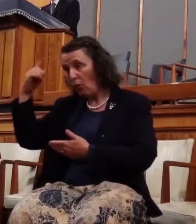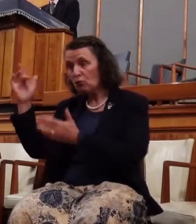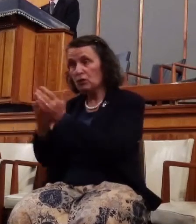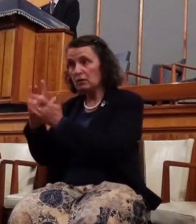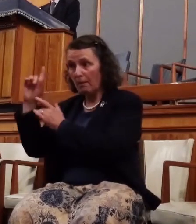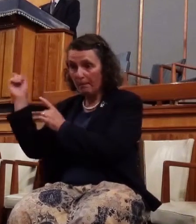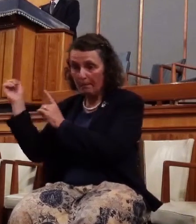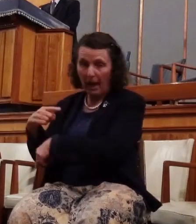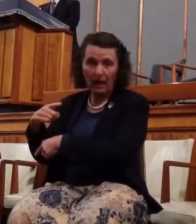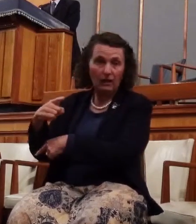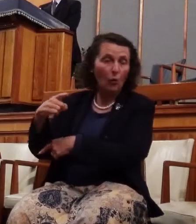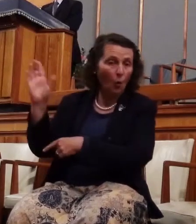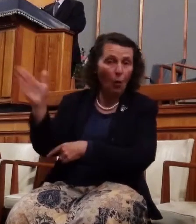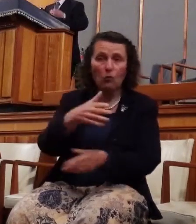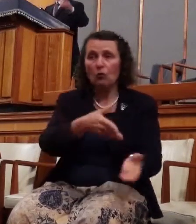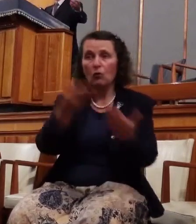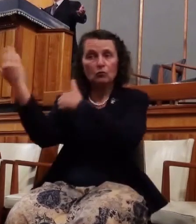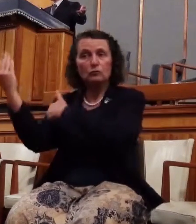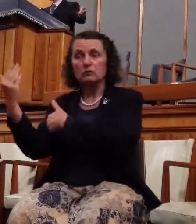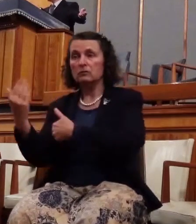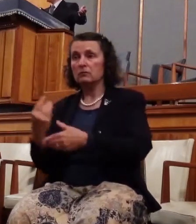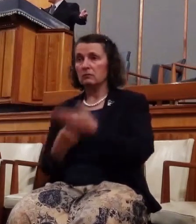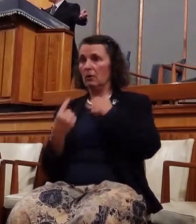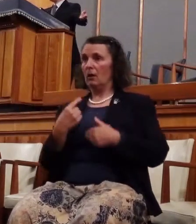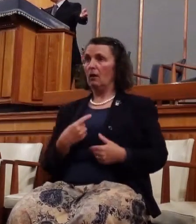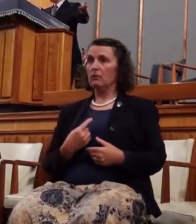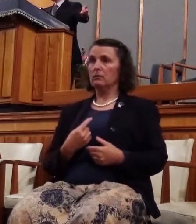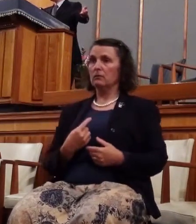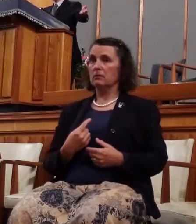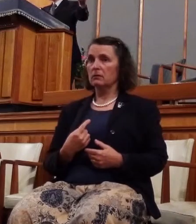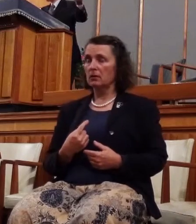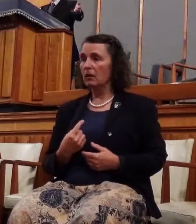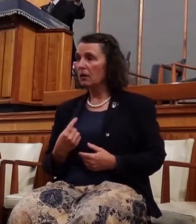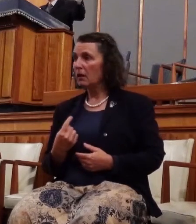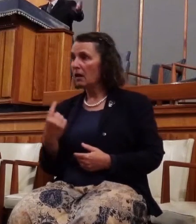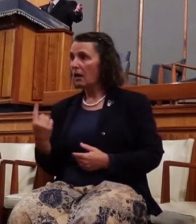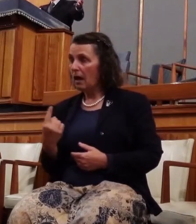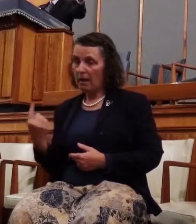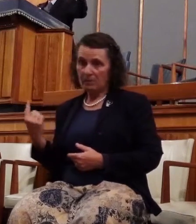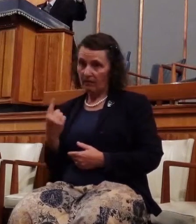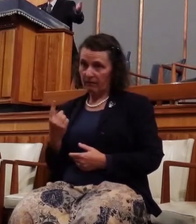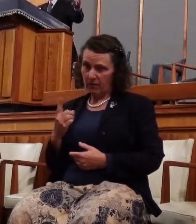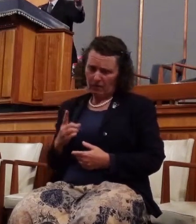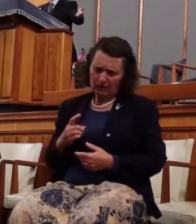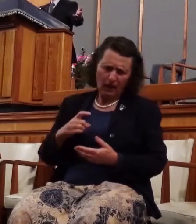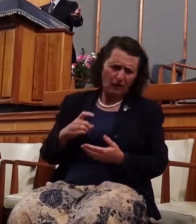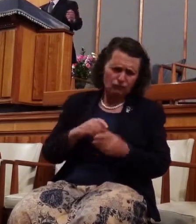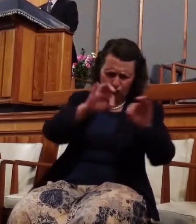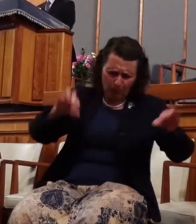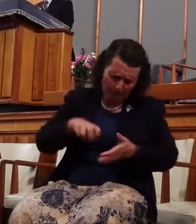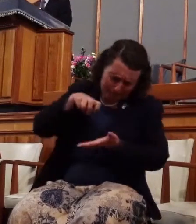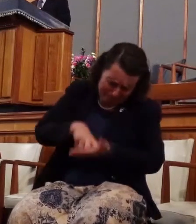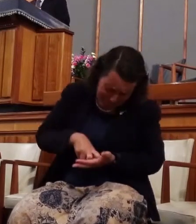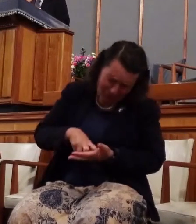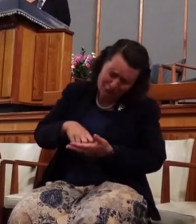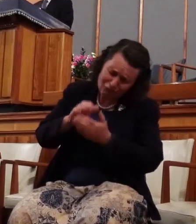that place, the only thing, and actually they came to find him in a room crying, being deeply convicted